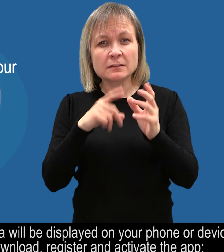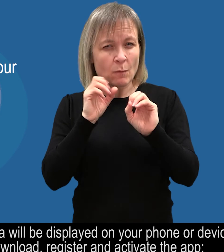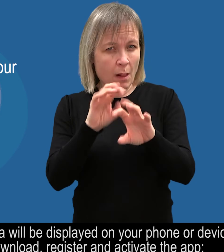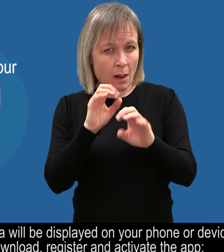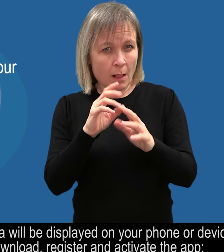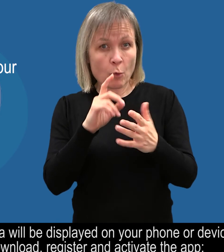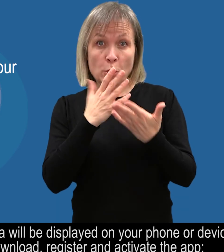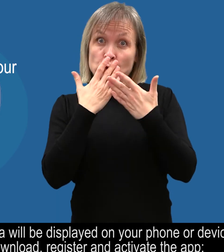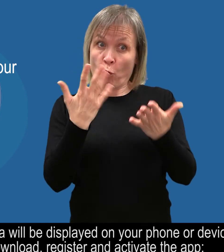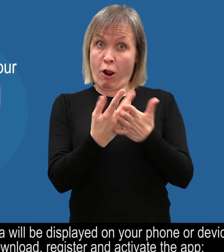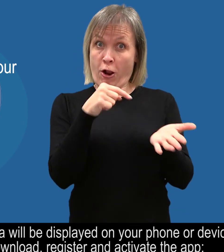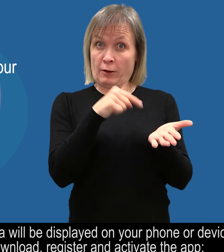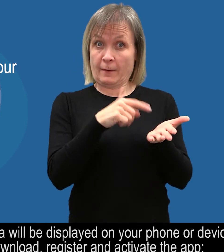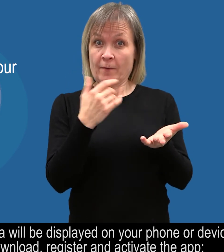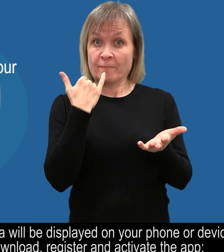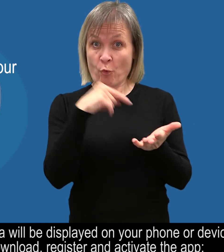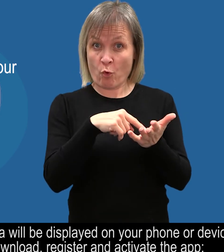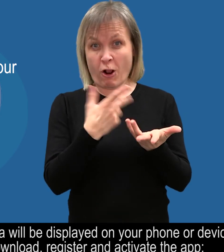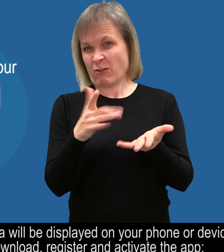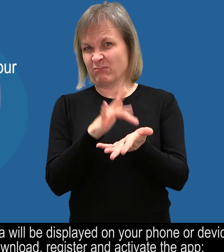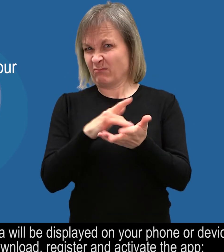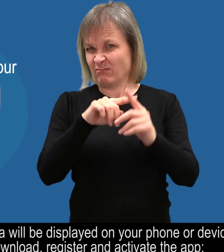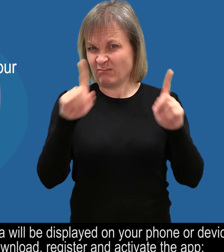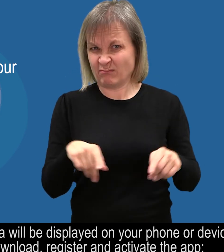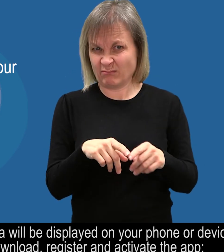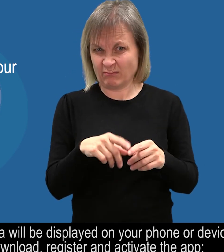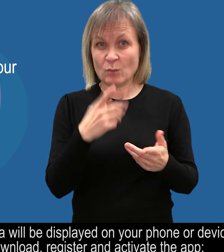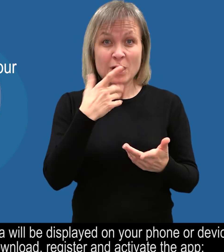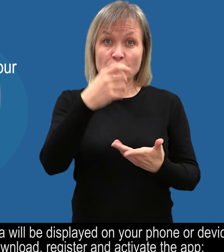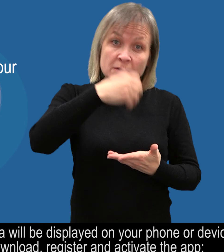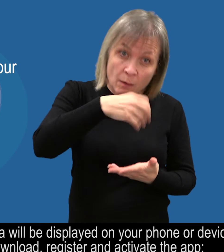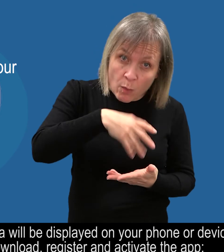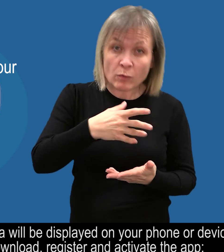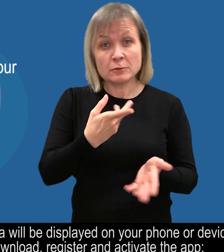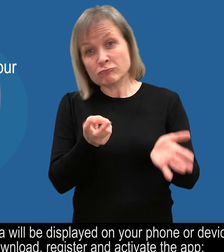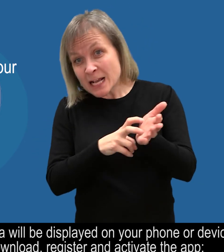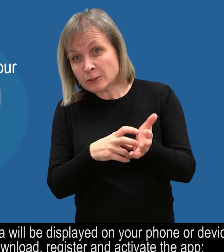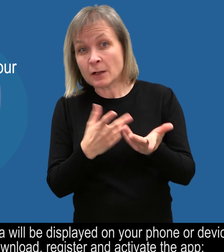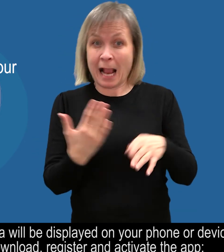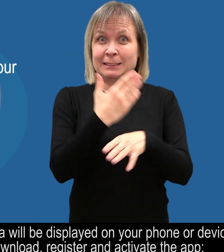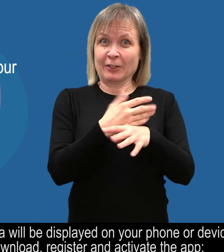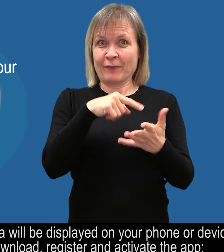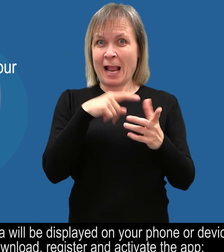The following data will be displayed on your phone or device when you download, register and activate the app.